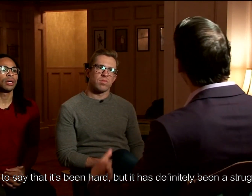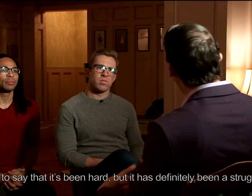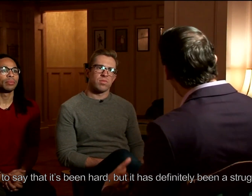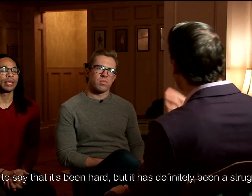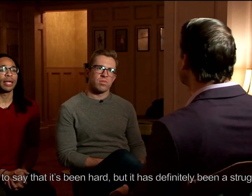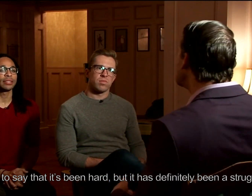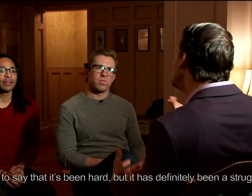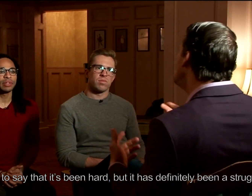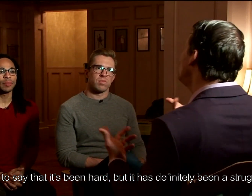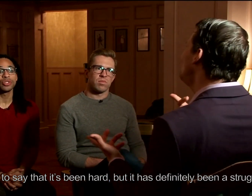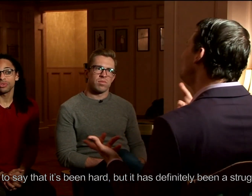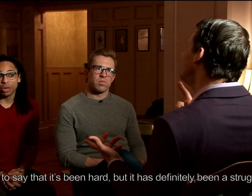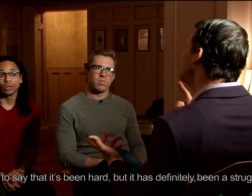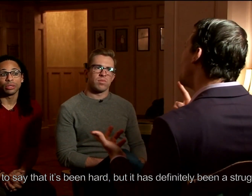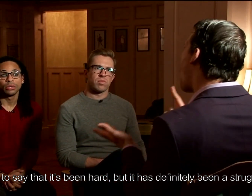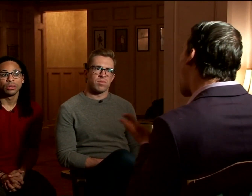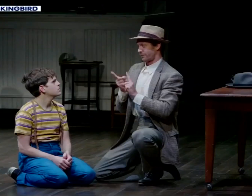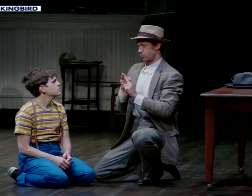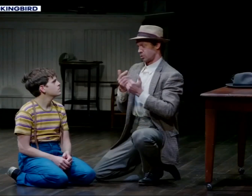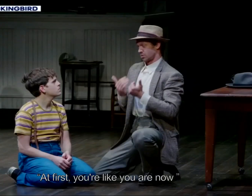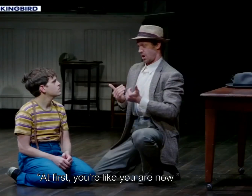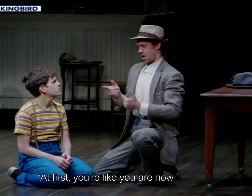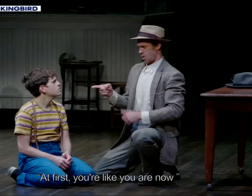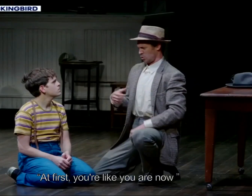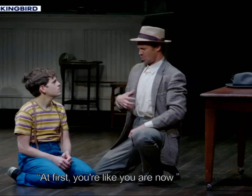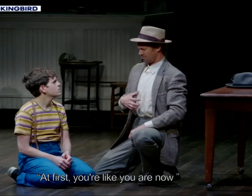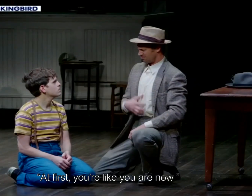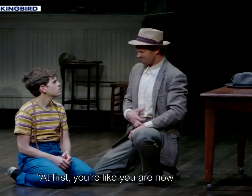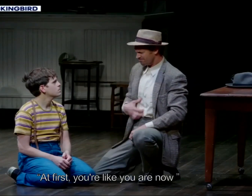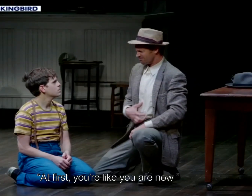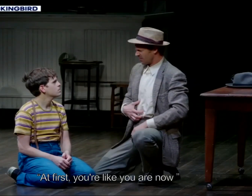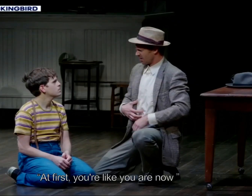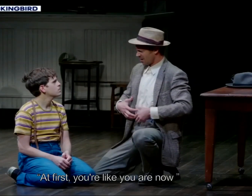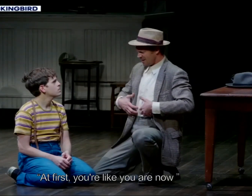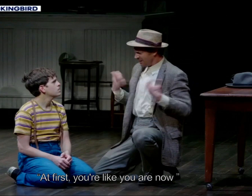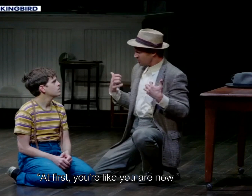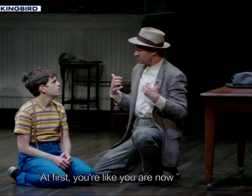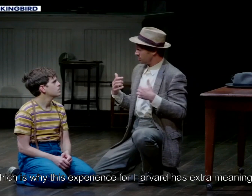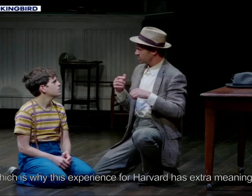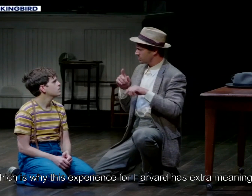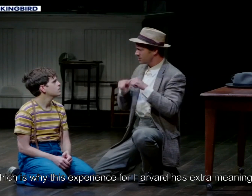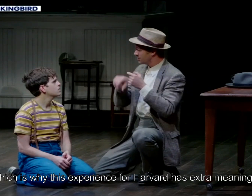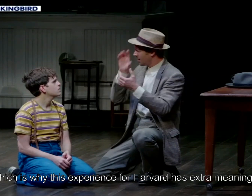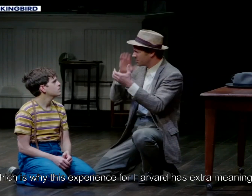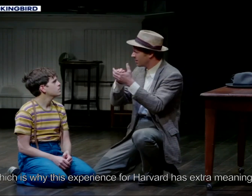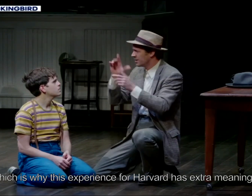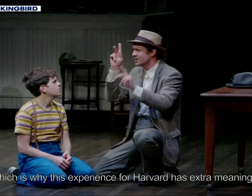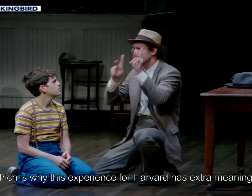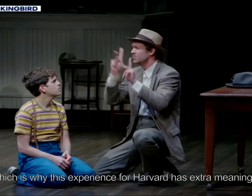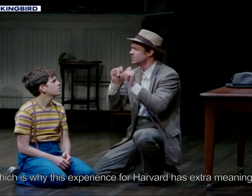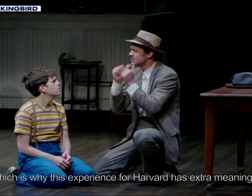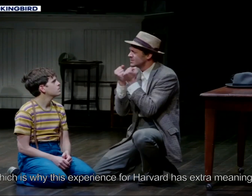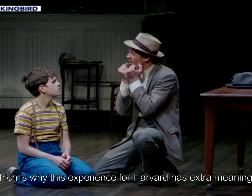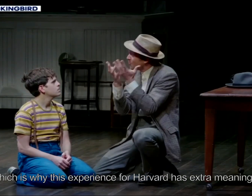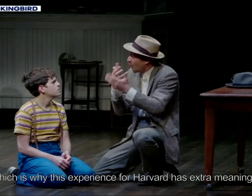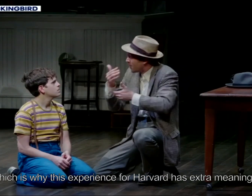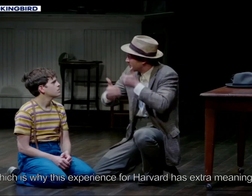but it has definitely been a struggle. At first, you are like you are now. Which is why this experience for